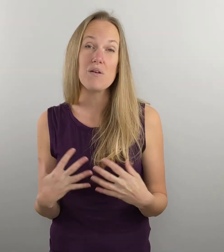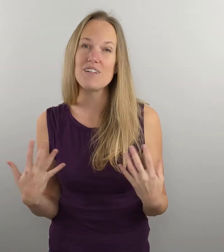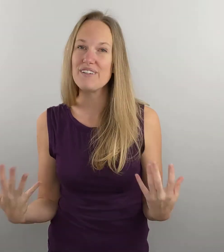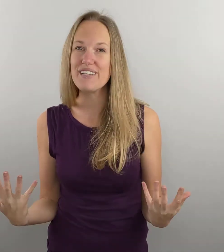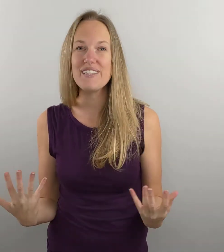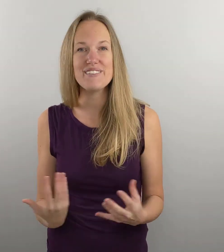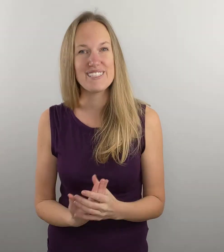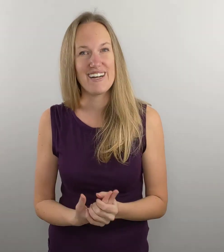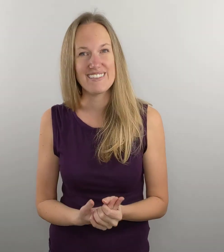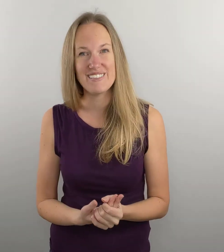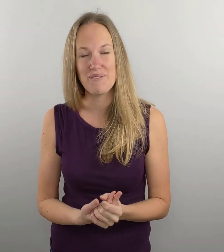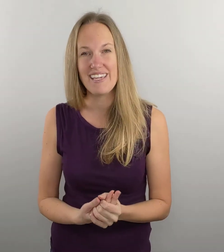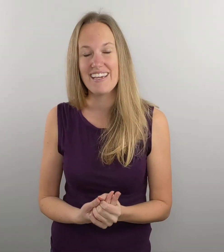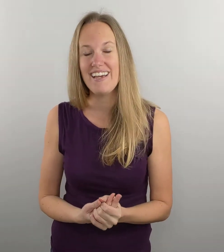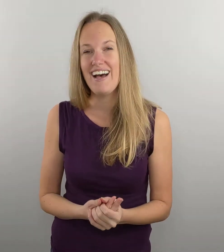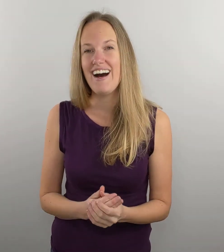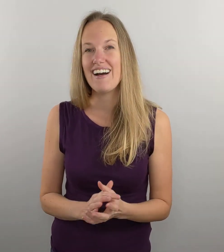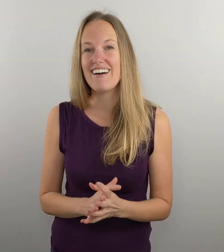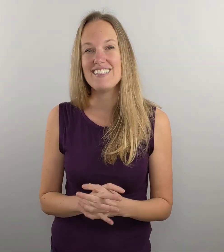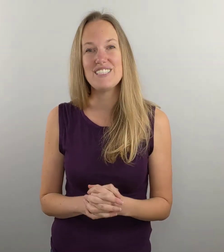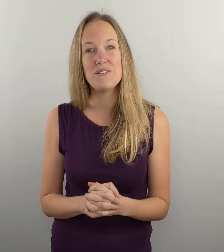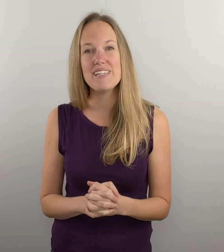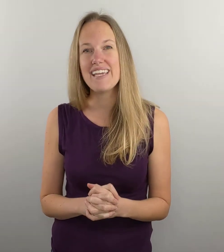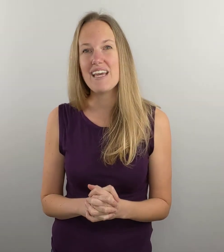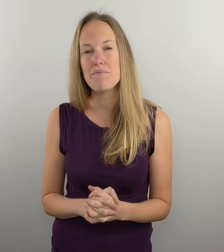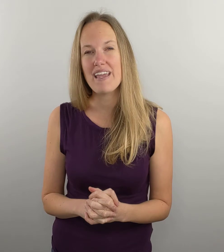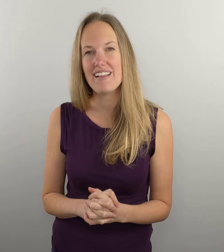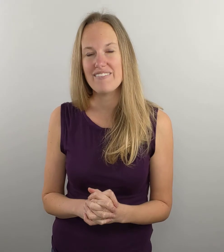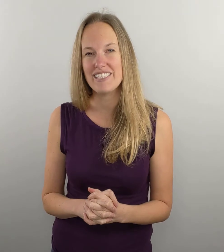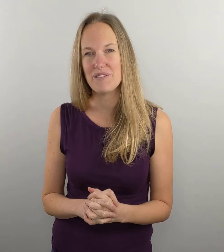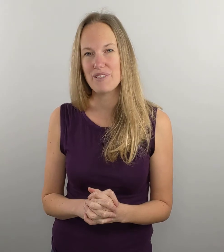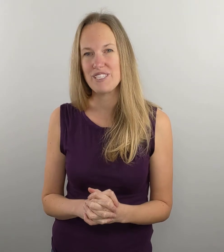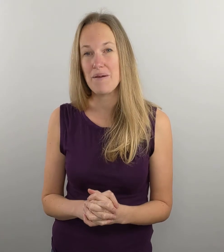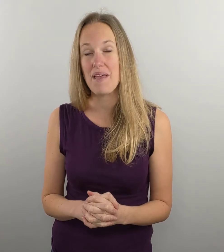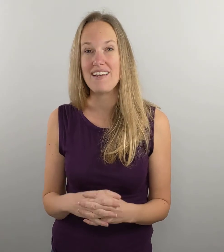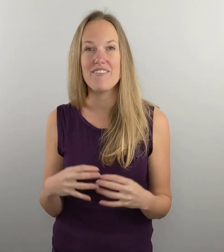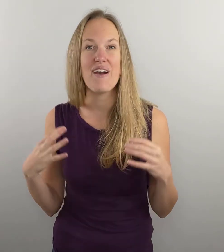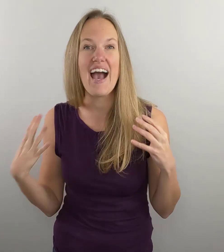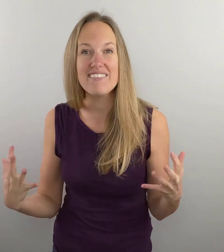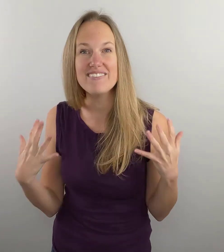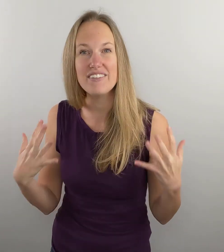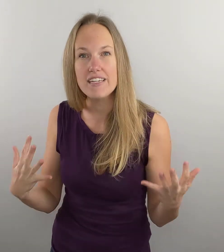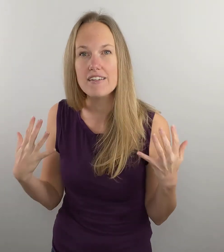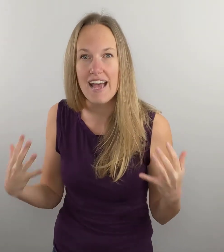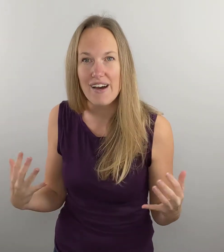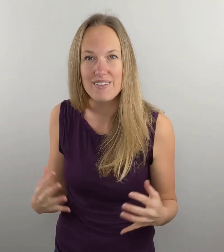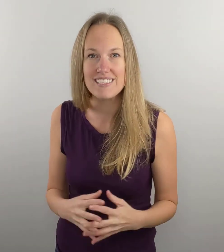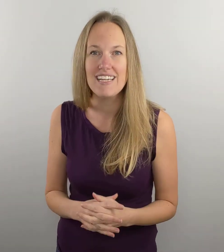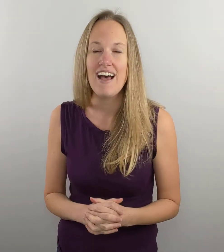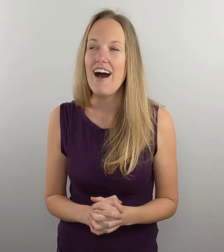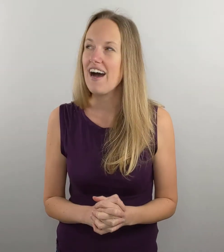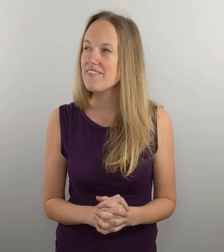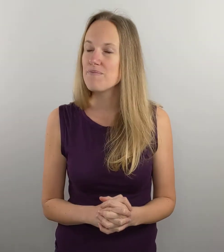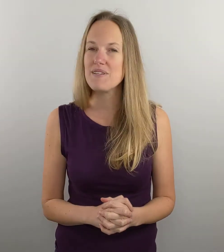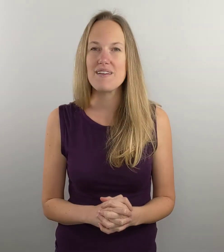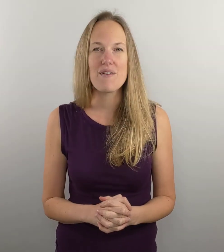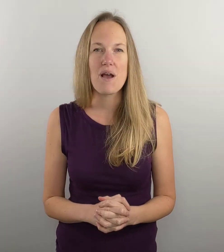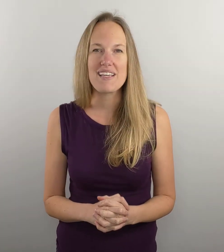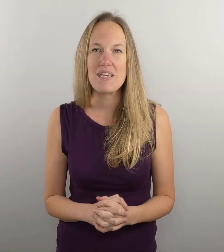we're learning a new song this week called Do It Again by Elevation Worship. And if you haven't figured out, I've been keeping